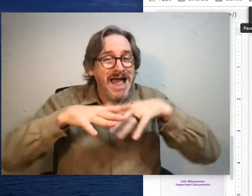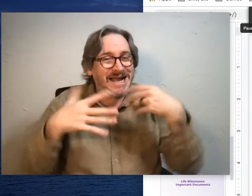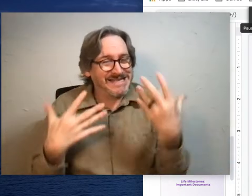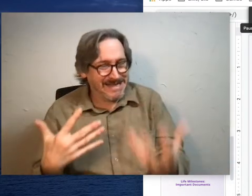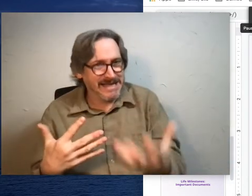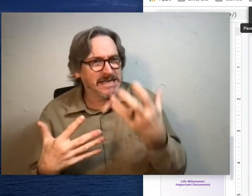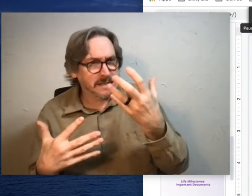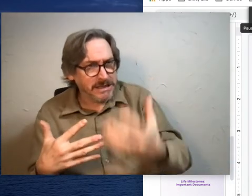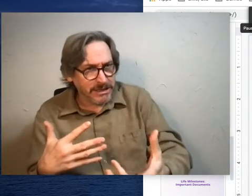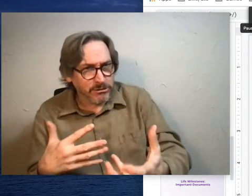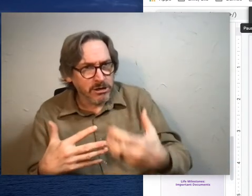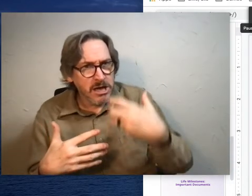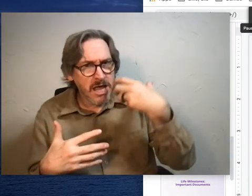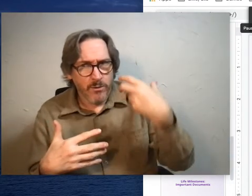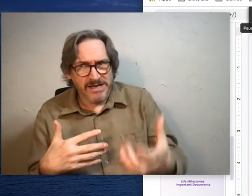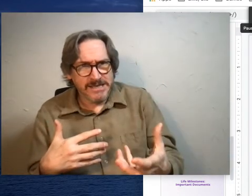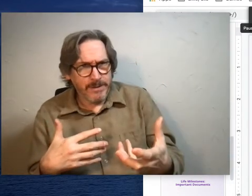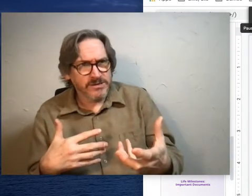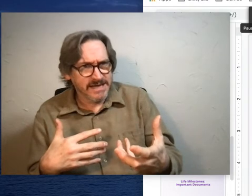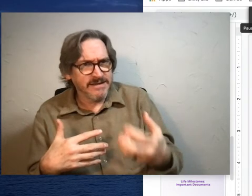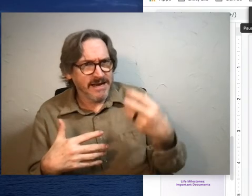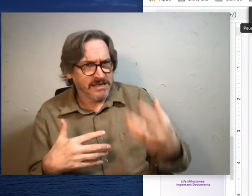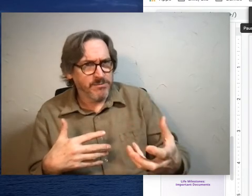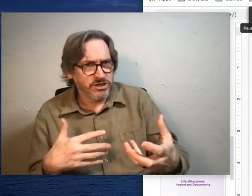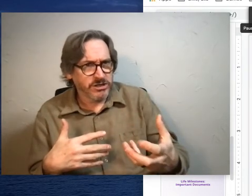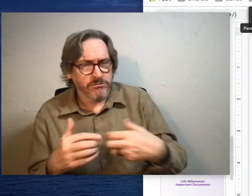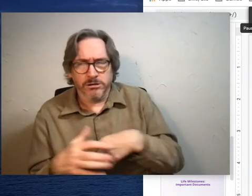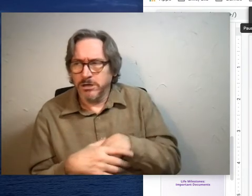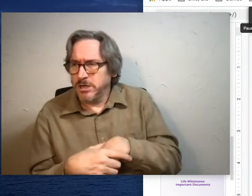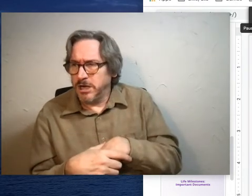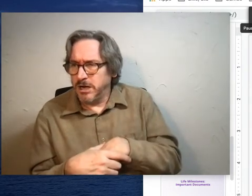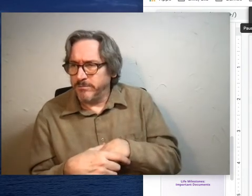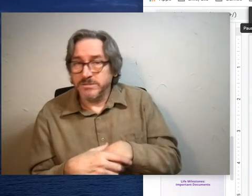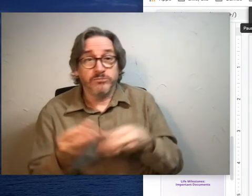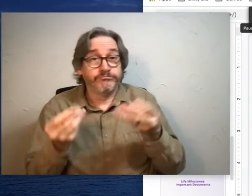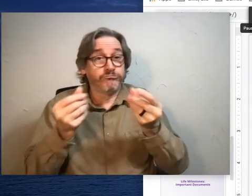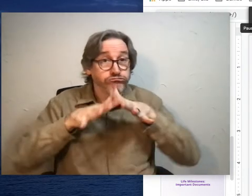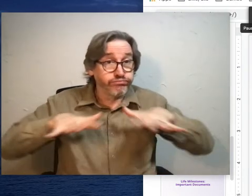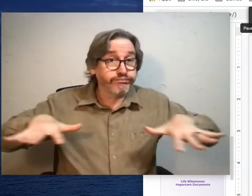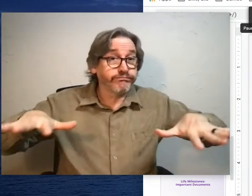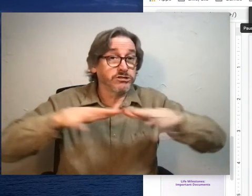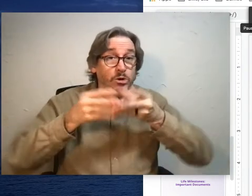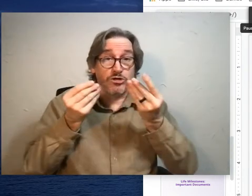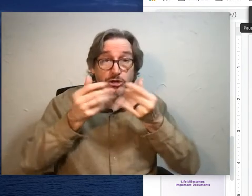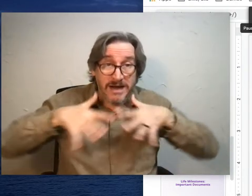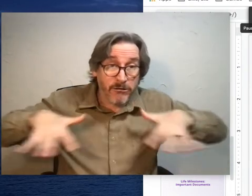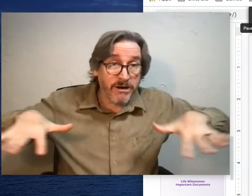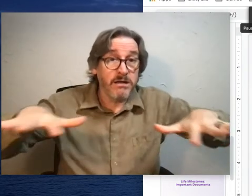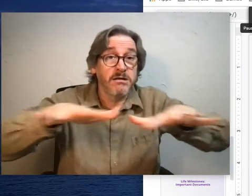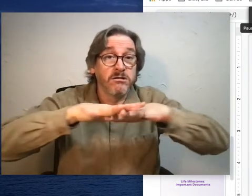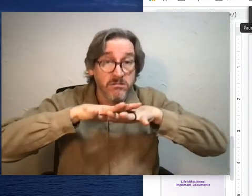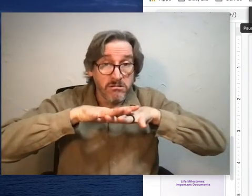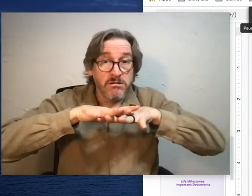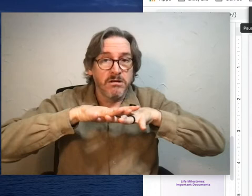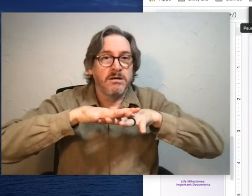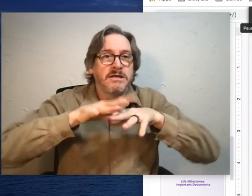area because I think it's clearer. And when I see people sign that, it's much clearer. So dirt area,